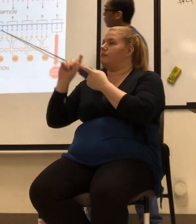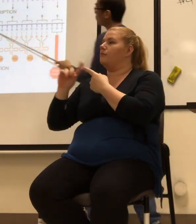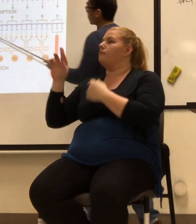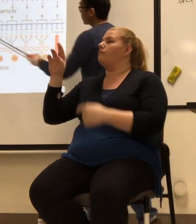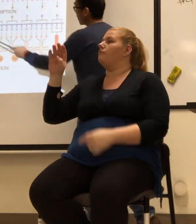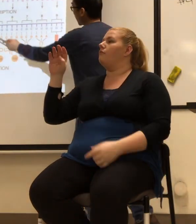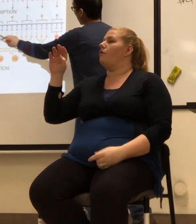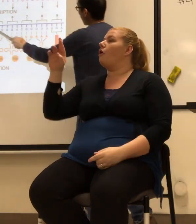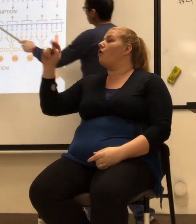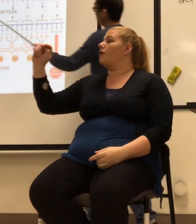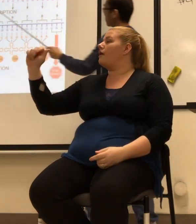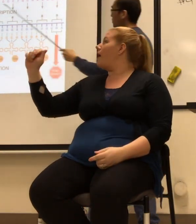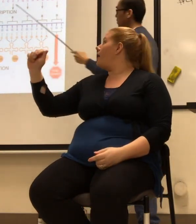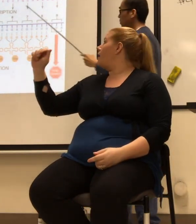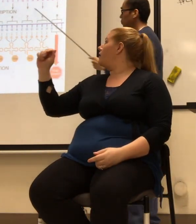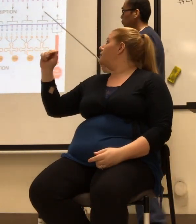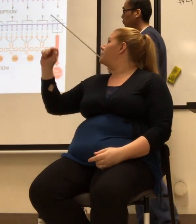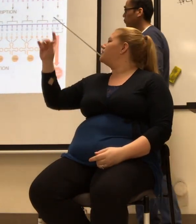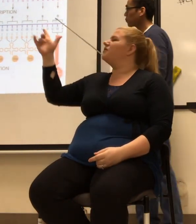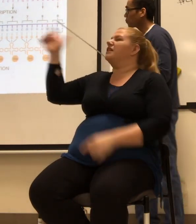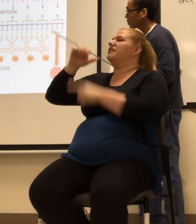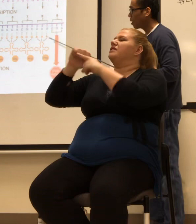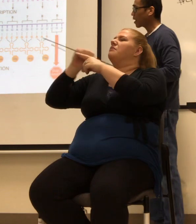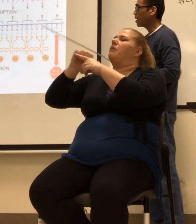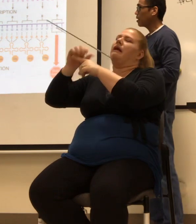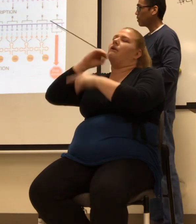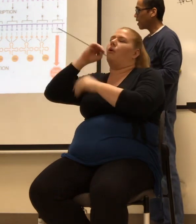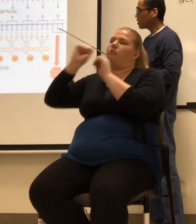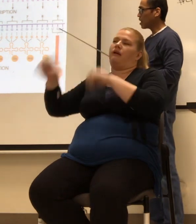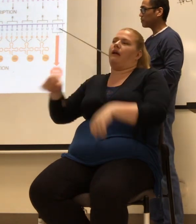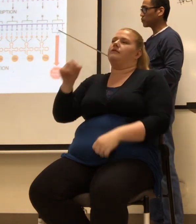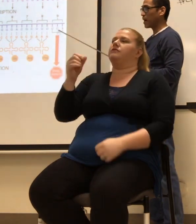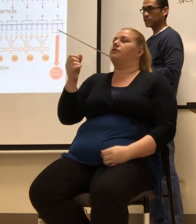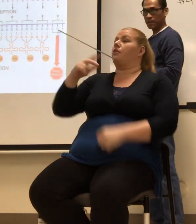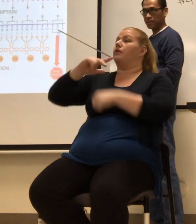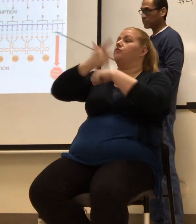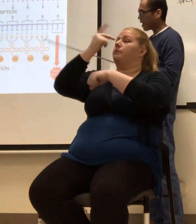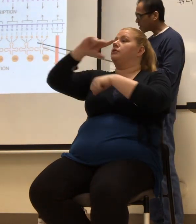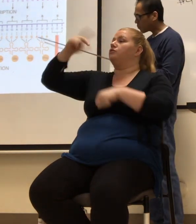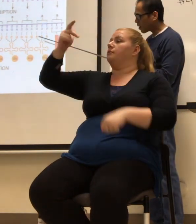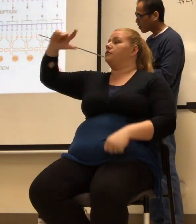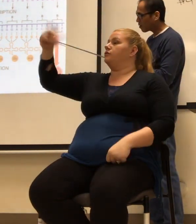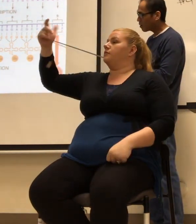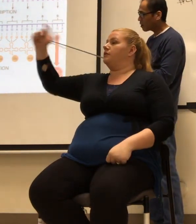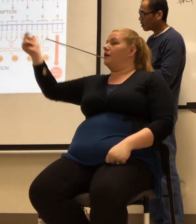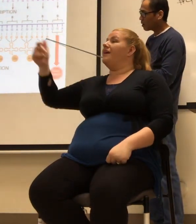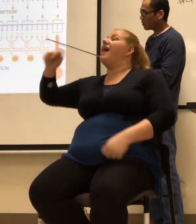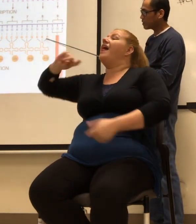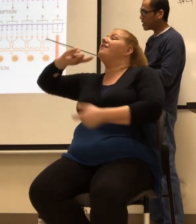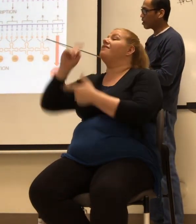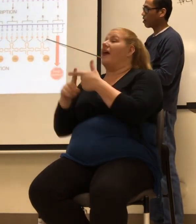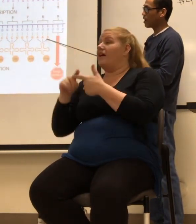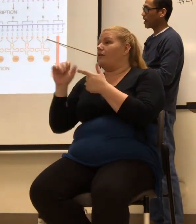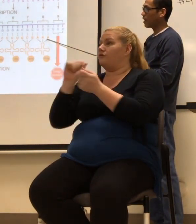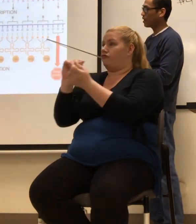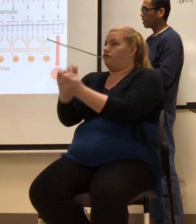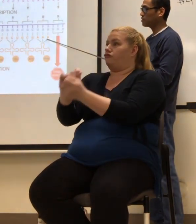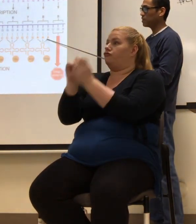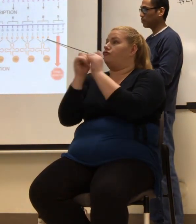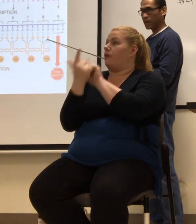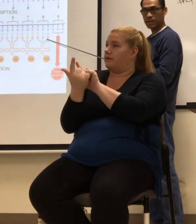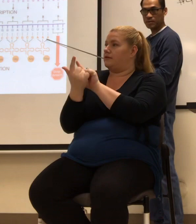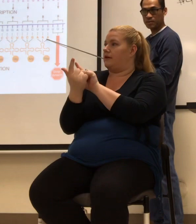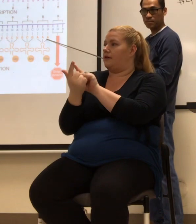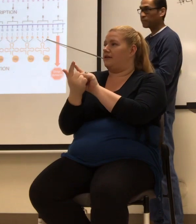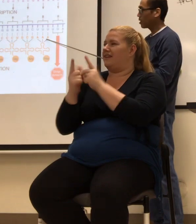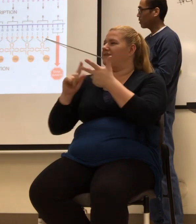at home. You got 9 triplets here. Okay, then you have to translate. So that's where the tRNA comes